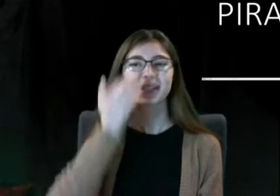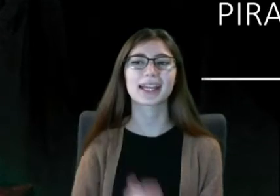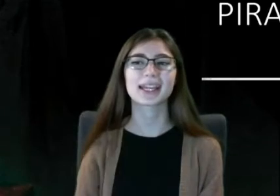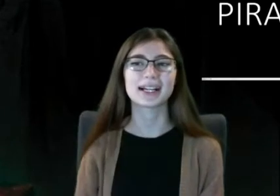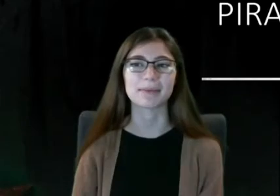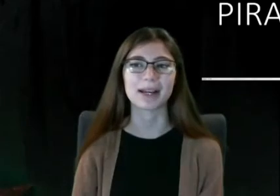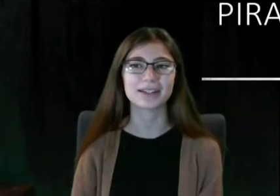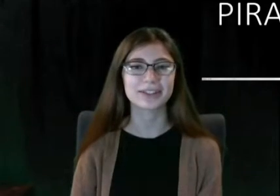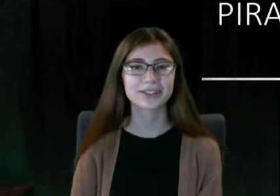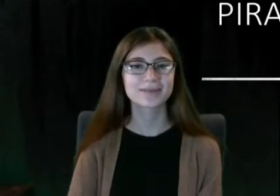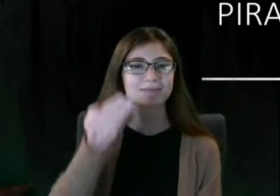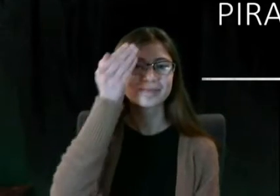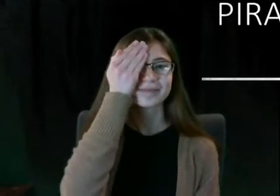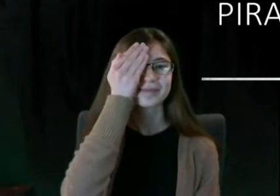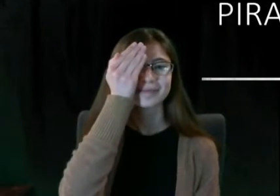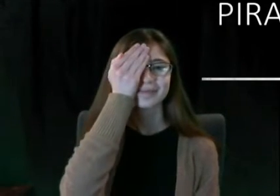an eye patch.